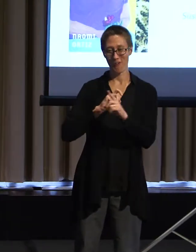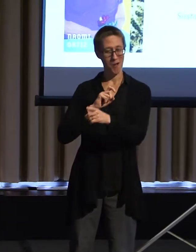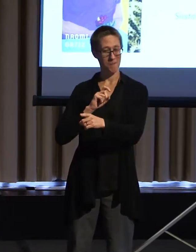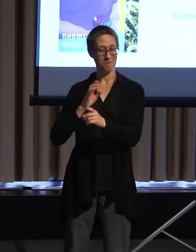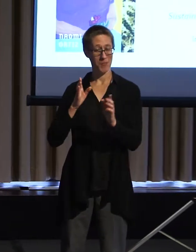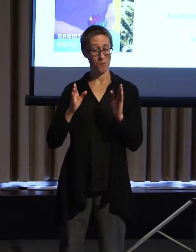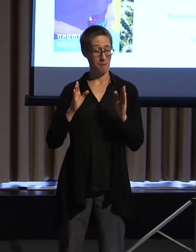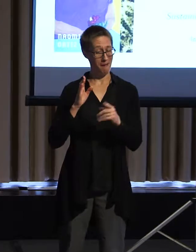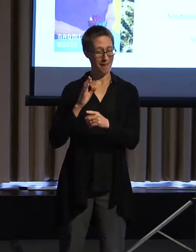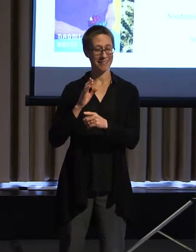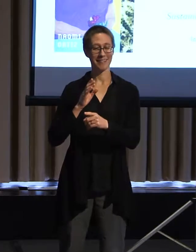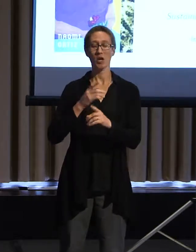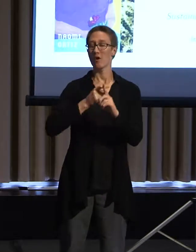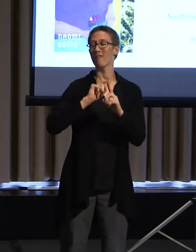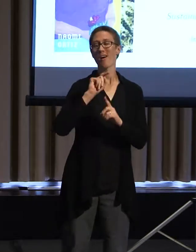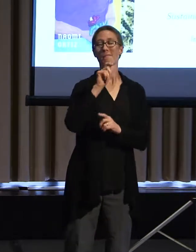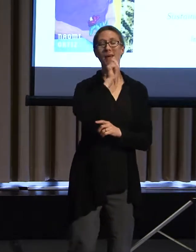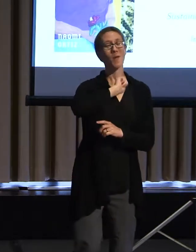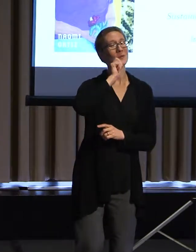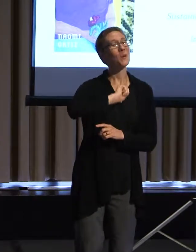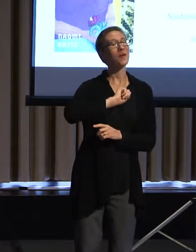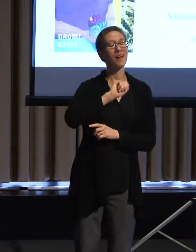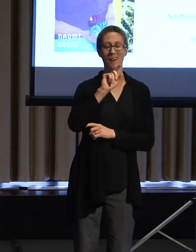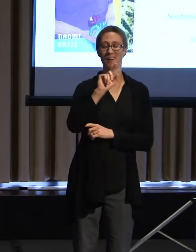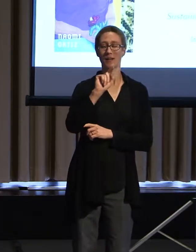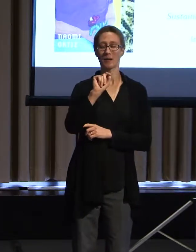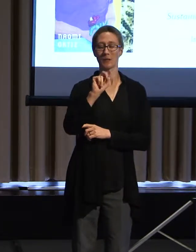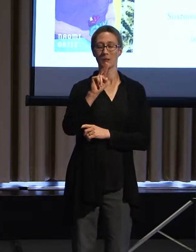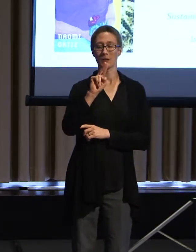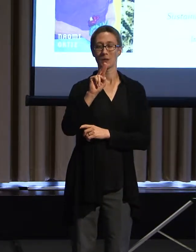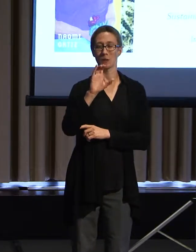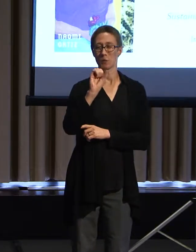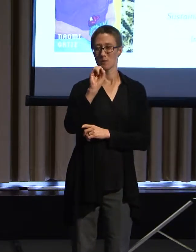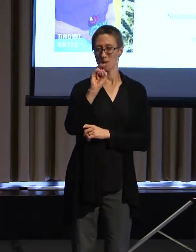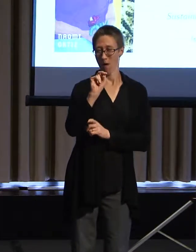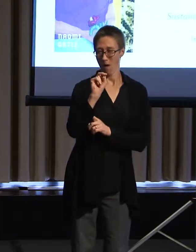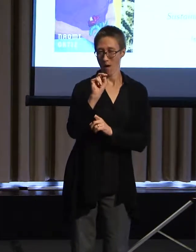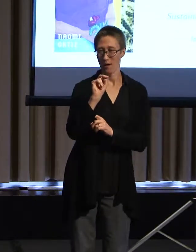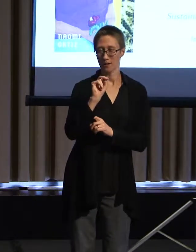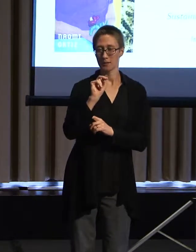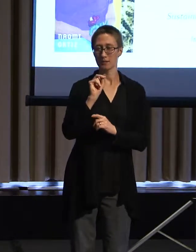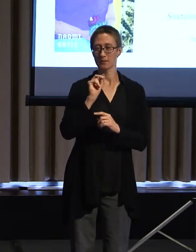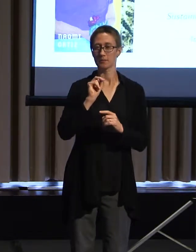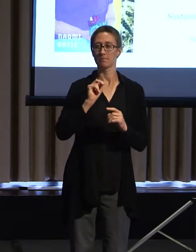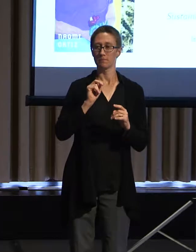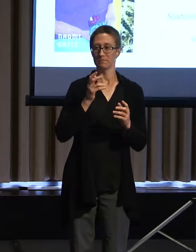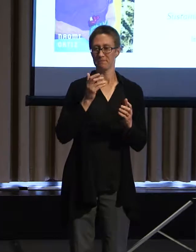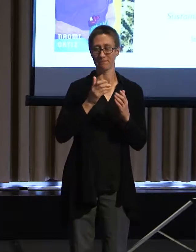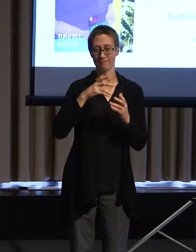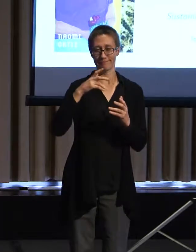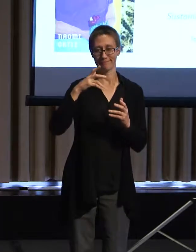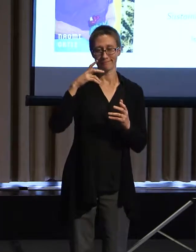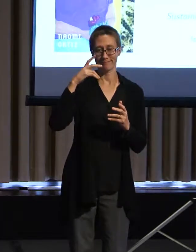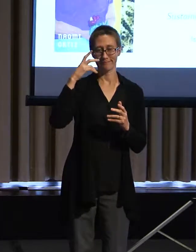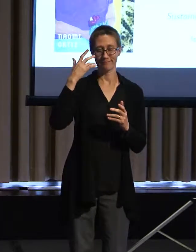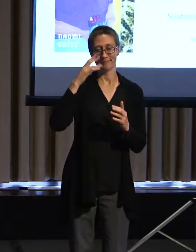40 miles from the US-Mexico border. I'm talking today about mending